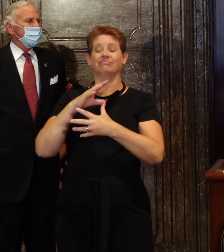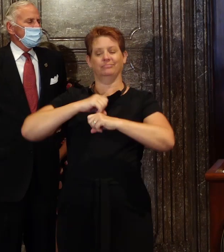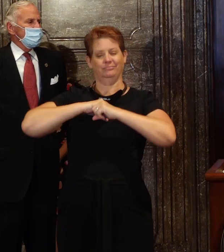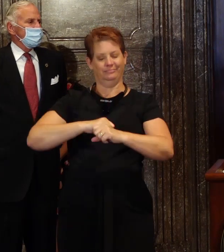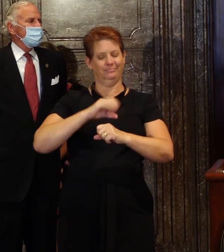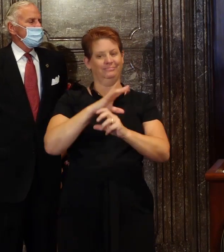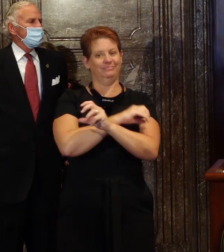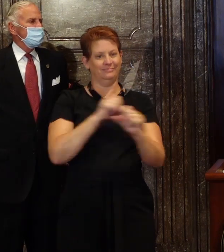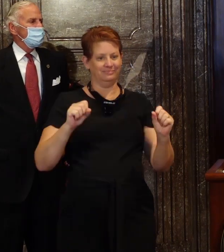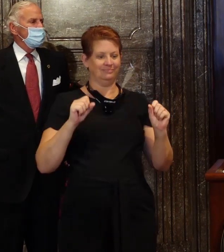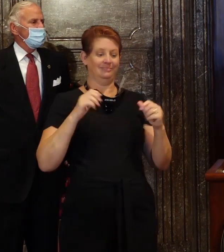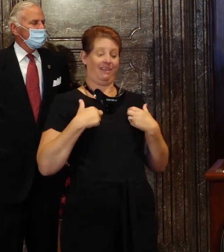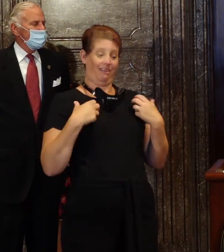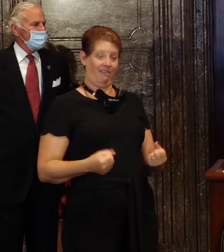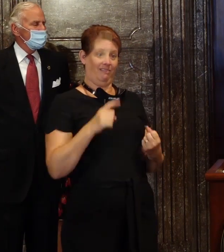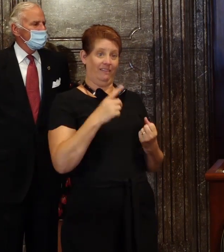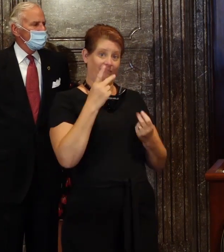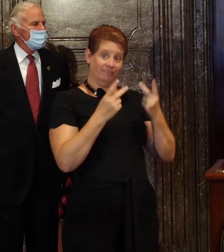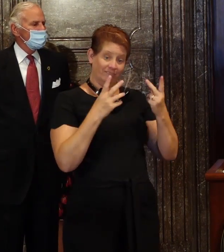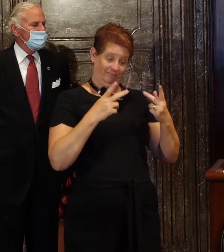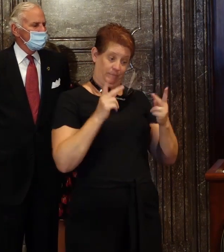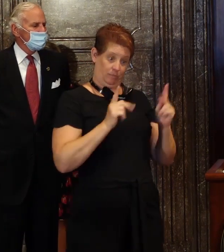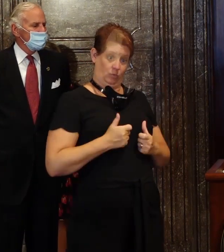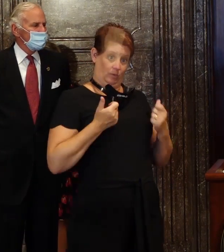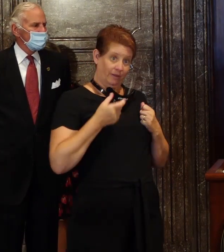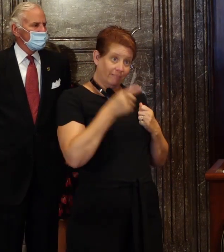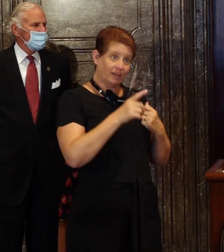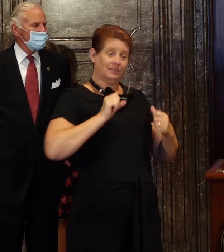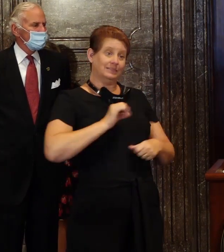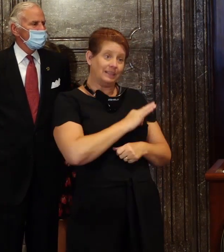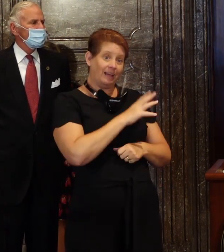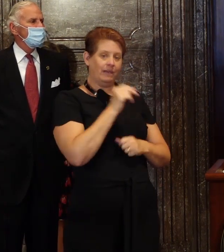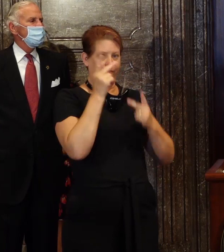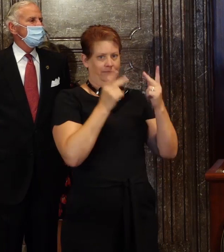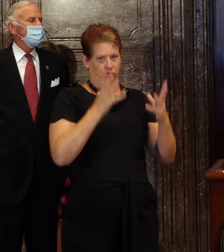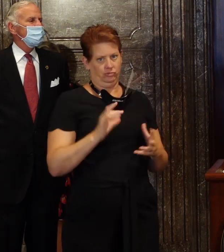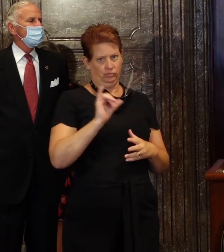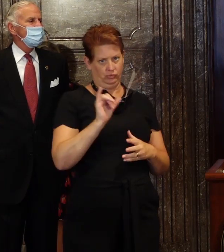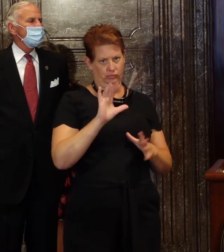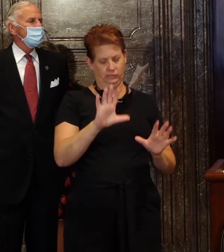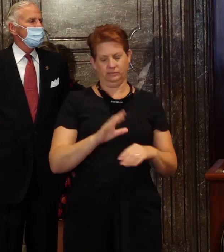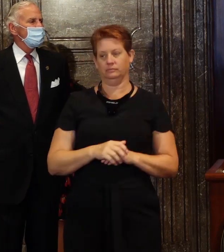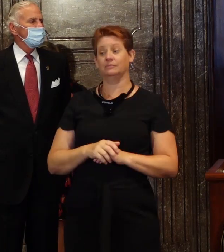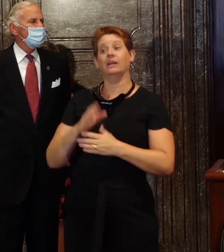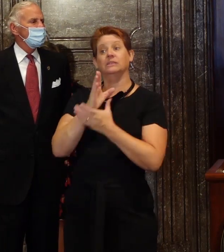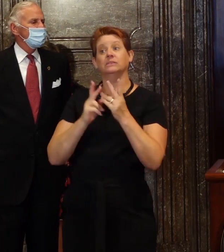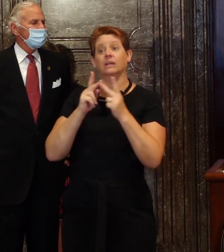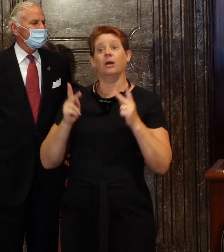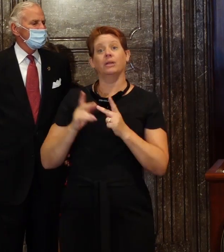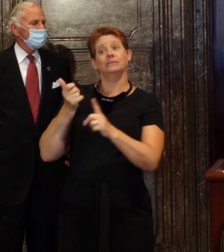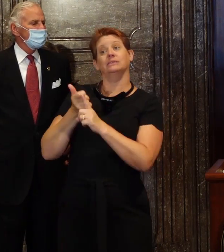staff and also the health of their visitors. Facilities may choose to implement more stringent visitation requirements than